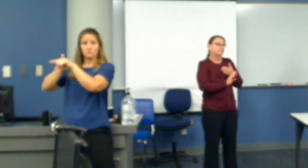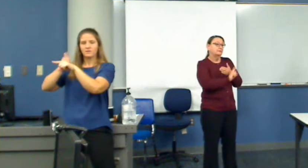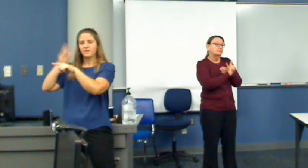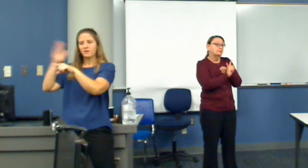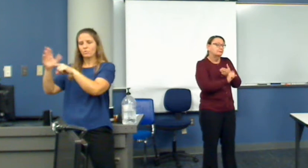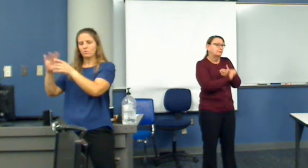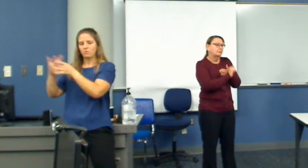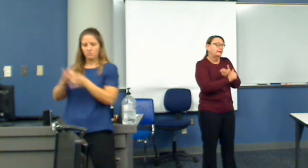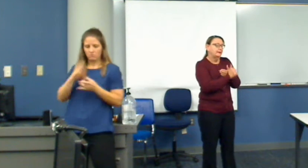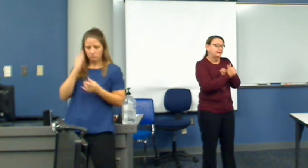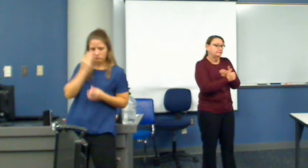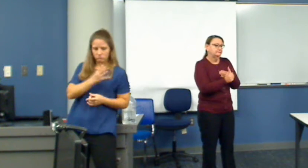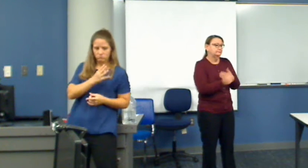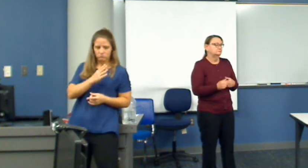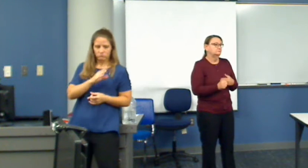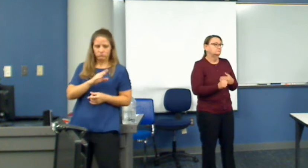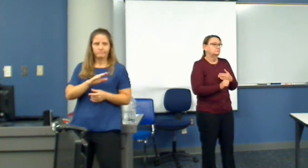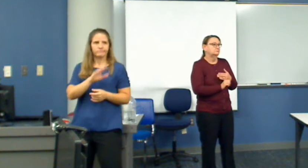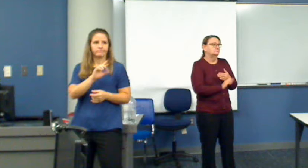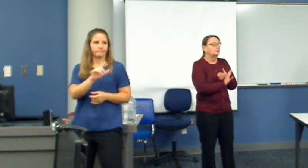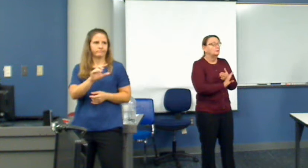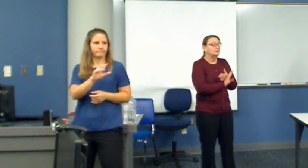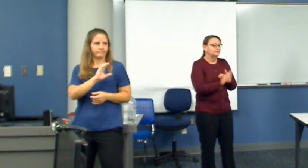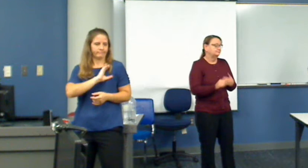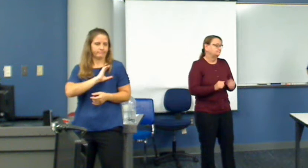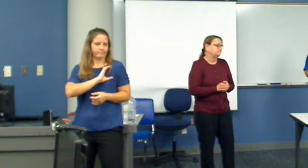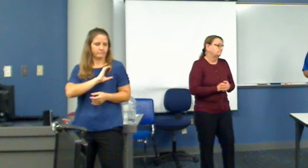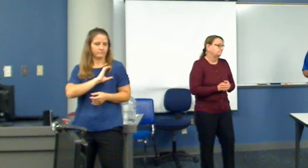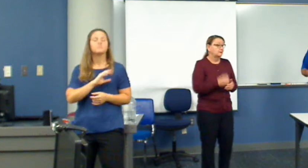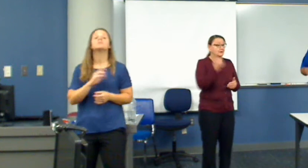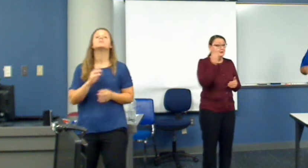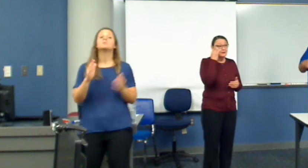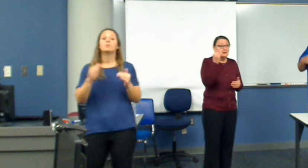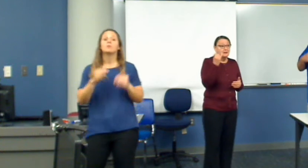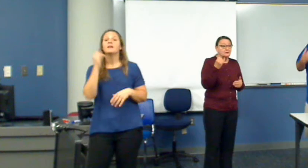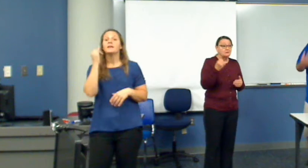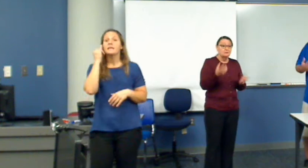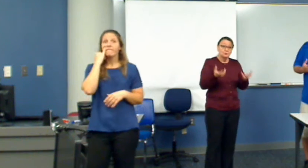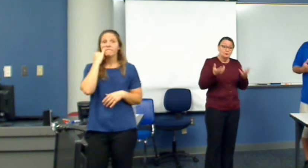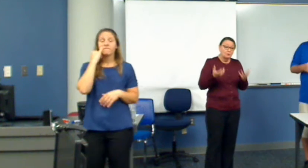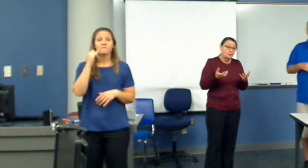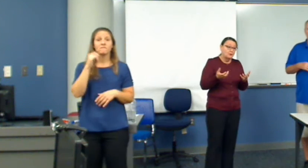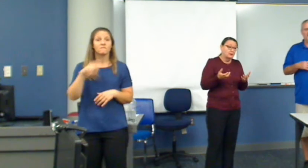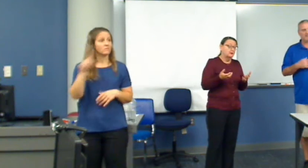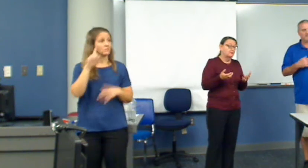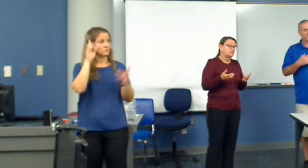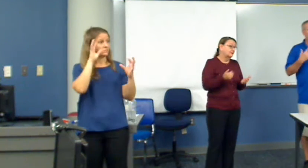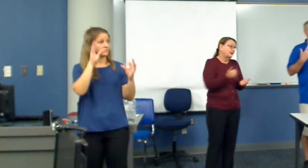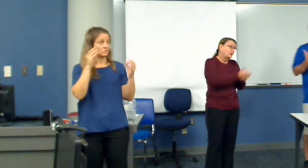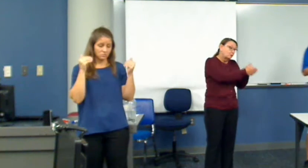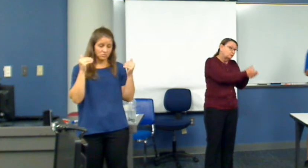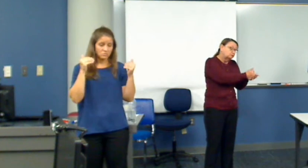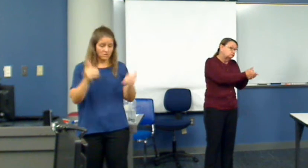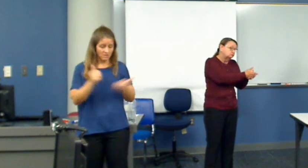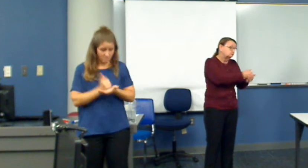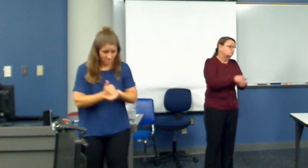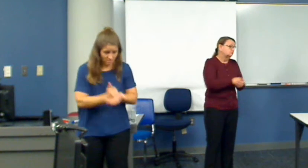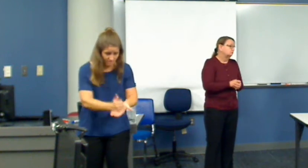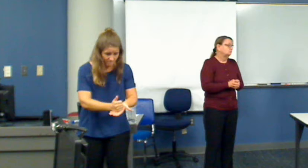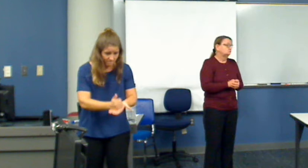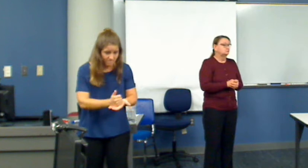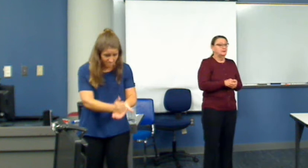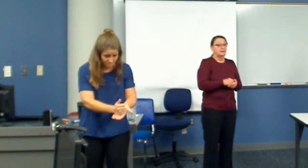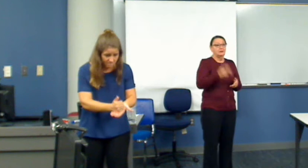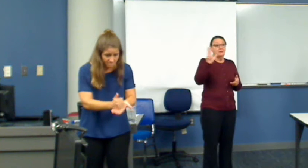However, if you decide to go ahead and give care, and you're giving care, and after